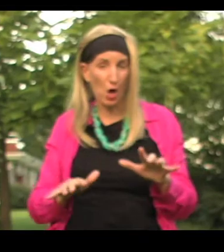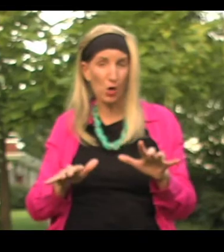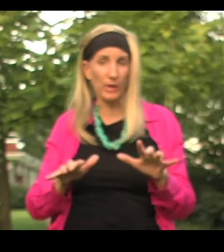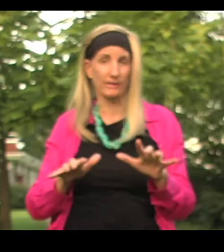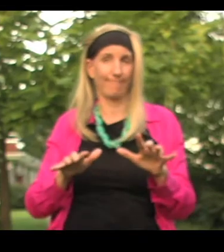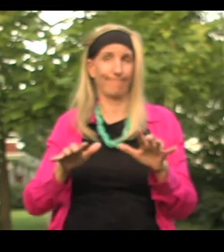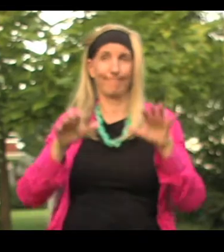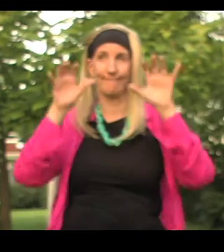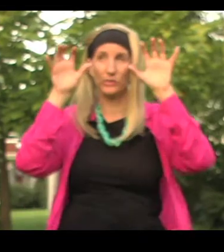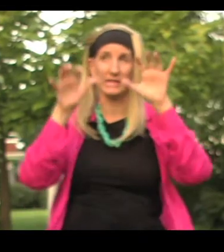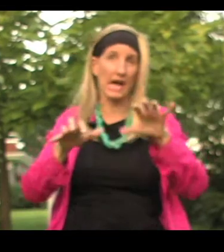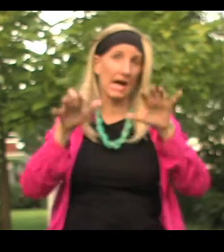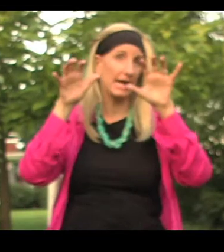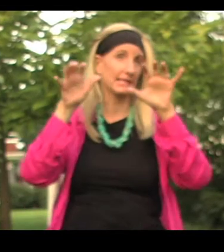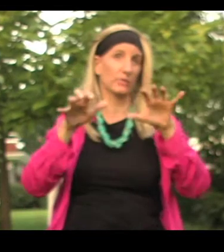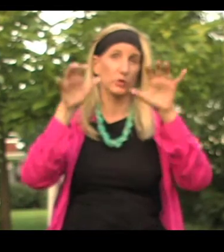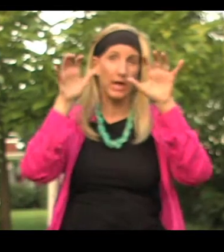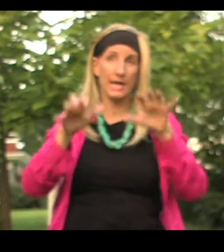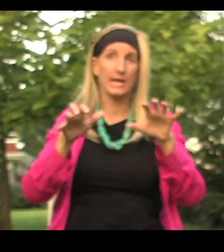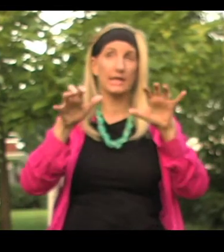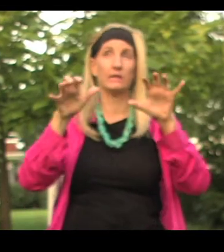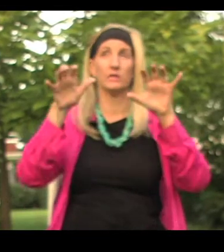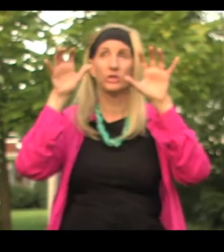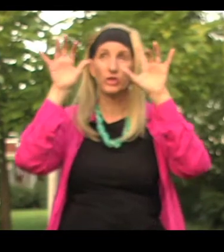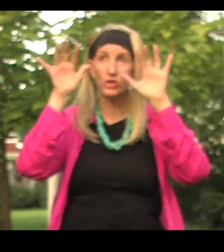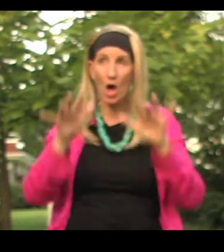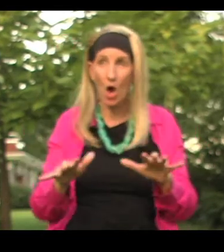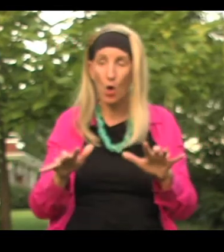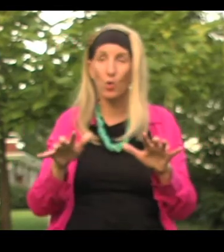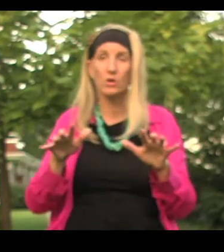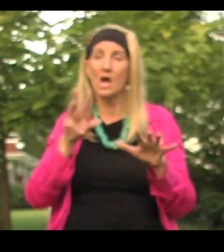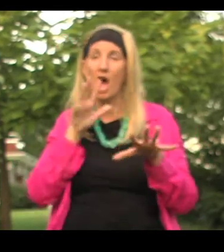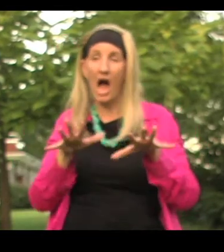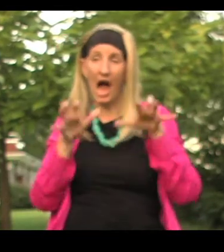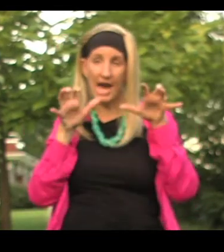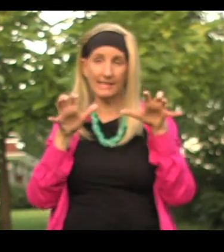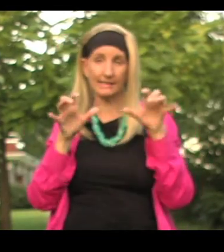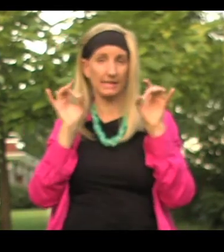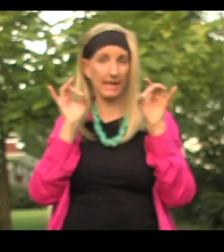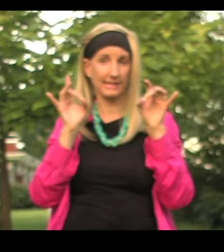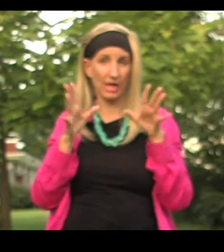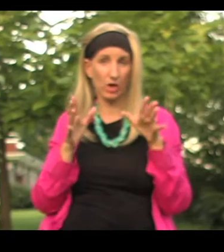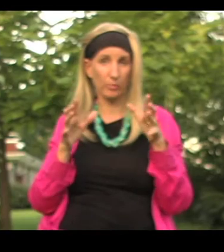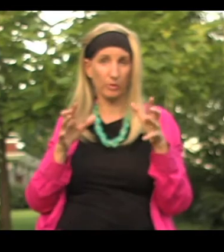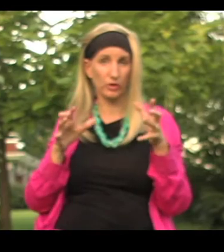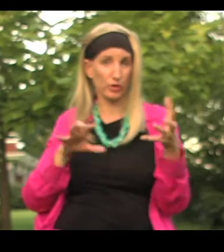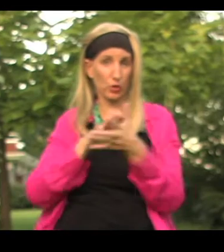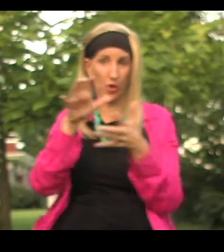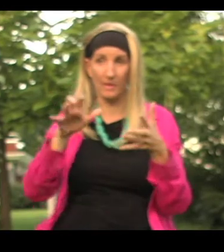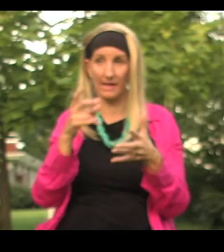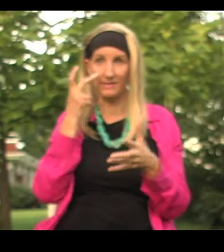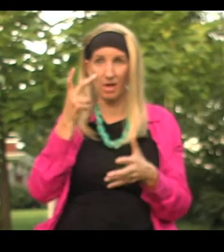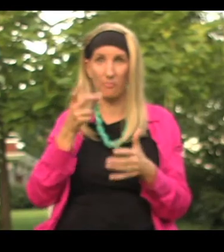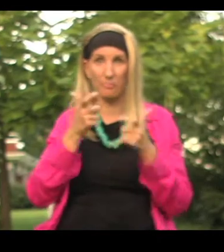snow, and there was ice, there was rain, snow, ice, a terrible storm. And I saw